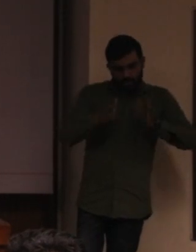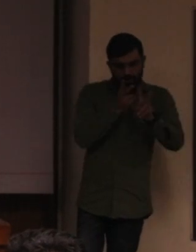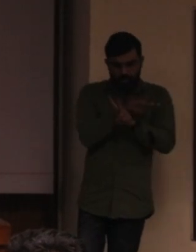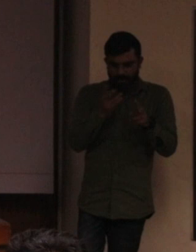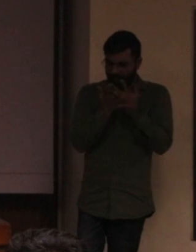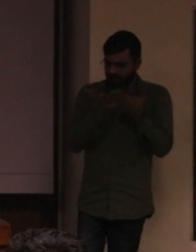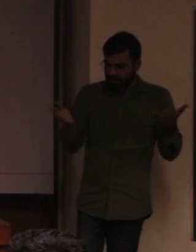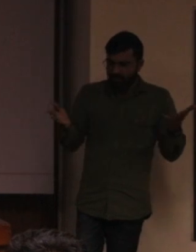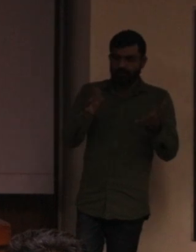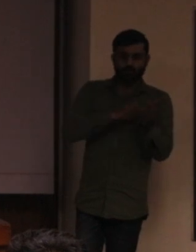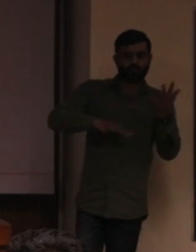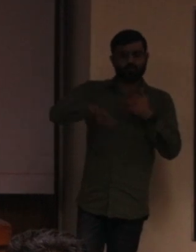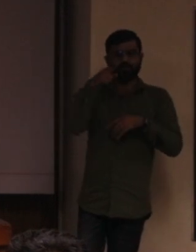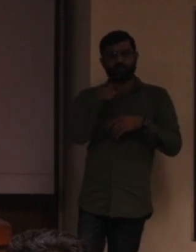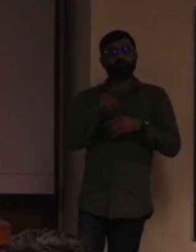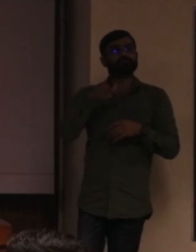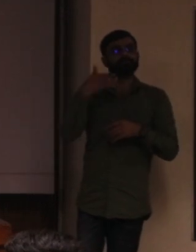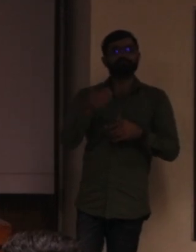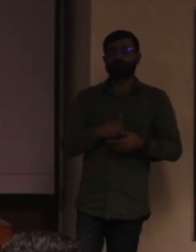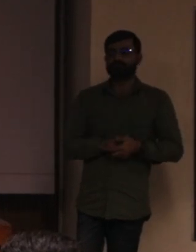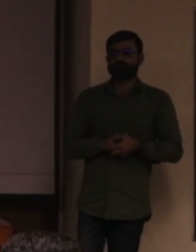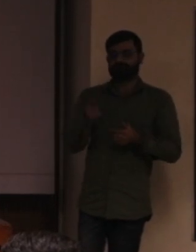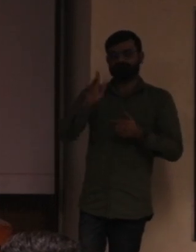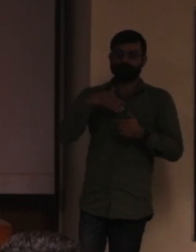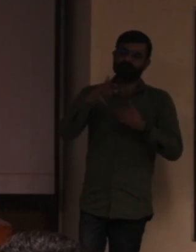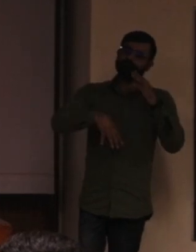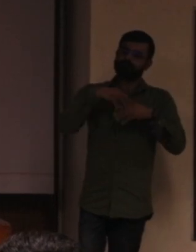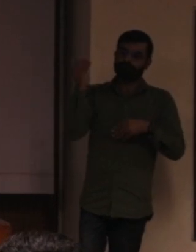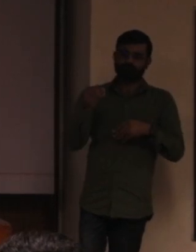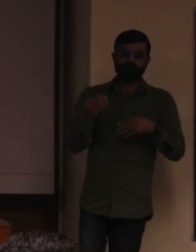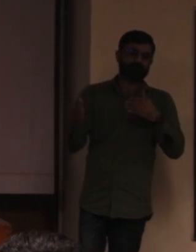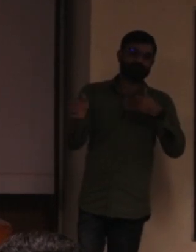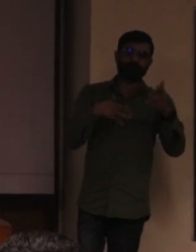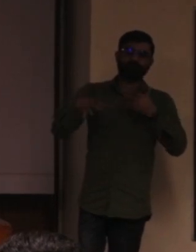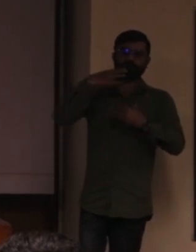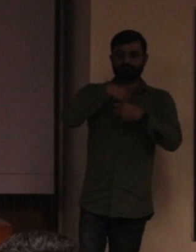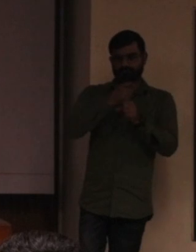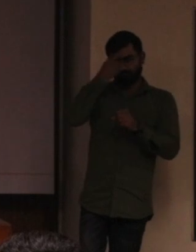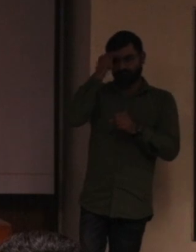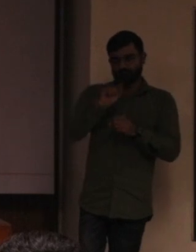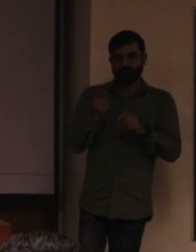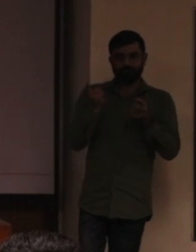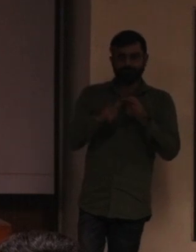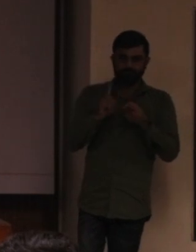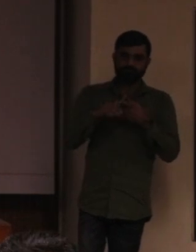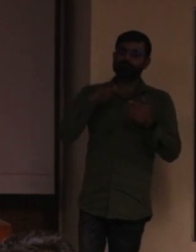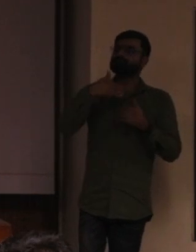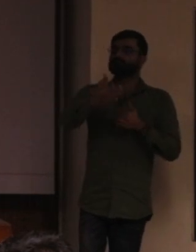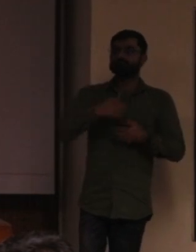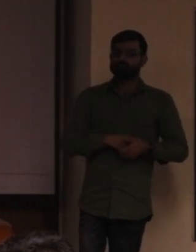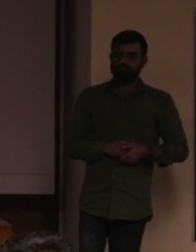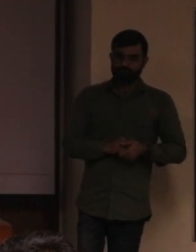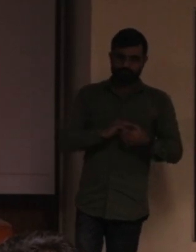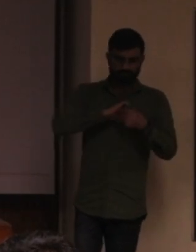things, through alien species, then they will tend to go out. They will spill over and create problem. What happened in, what